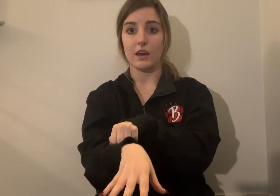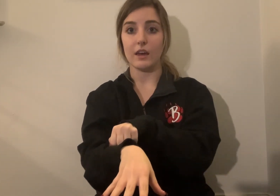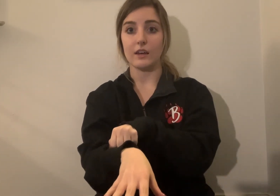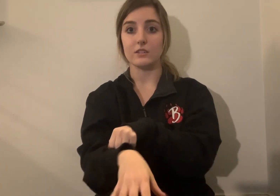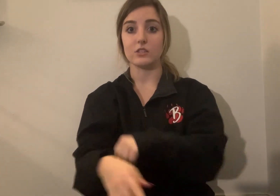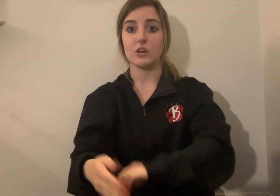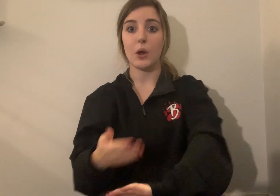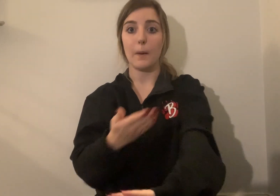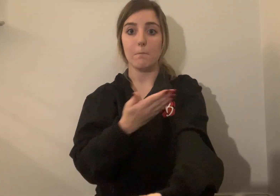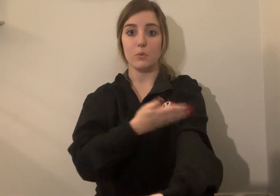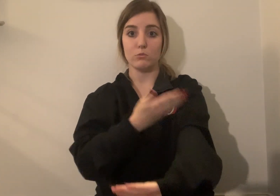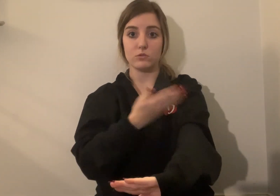and boots,